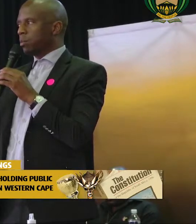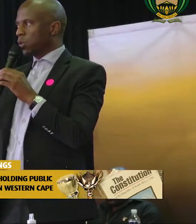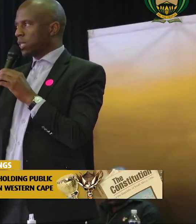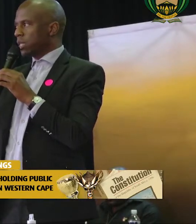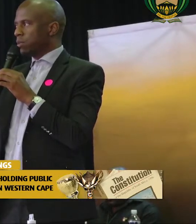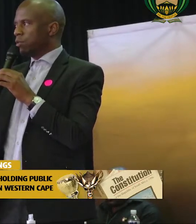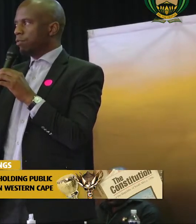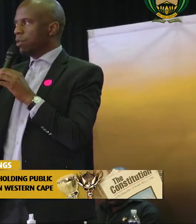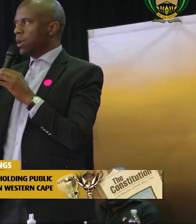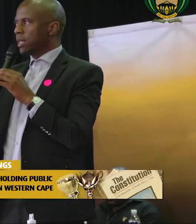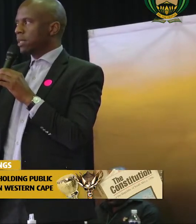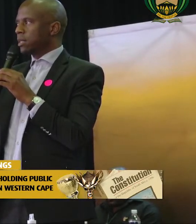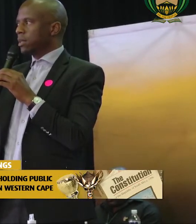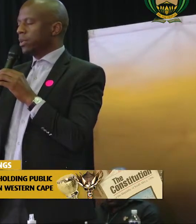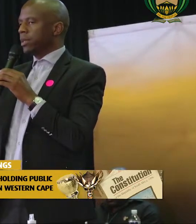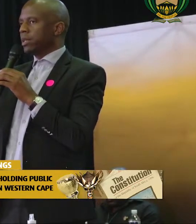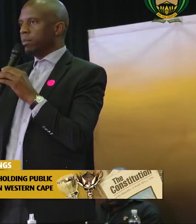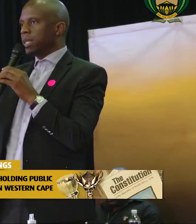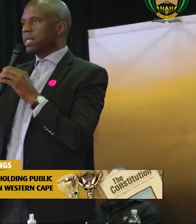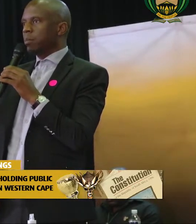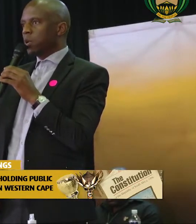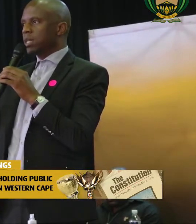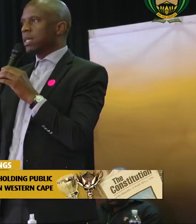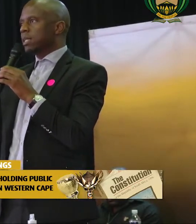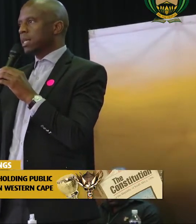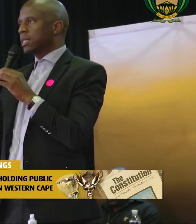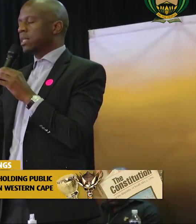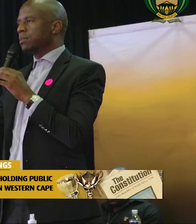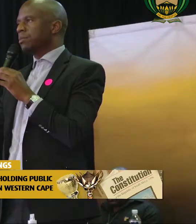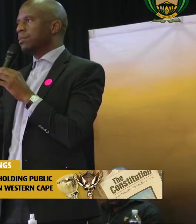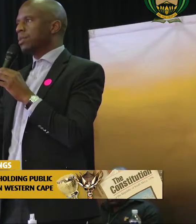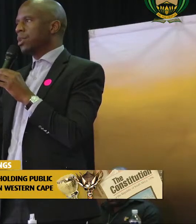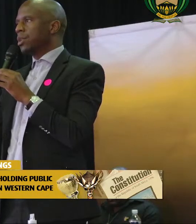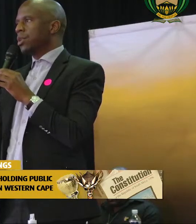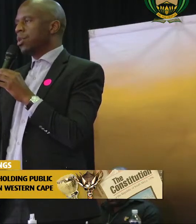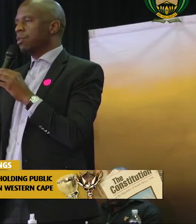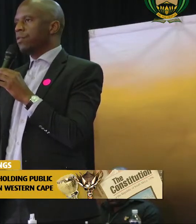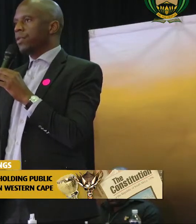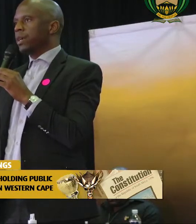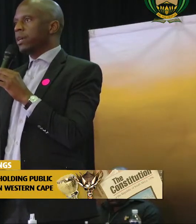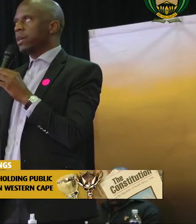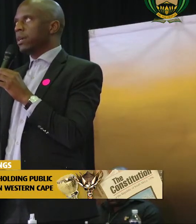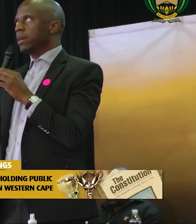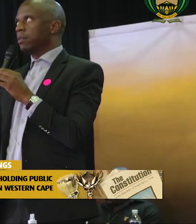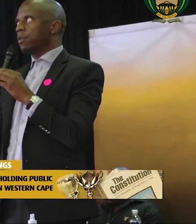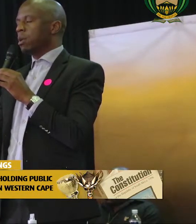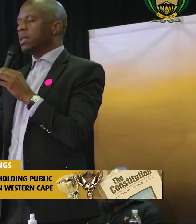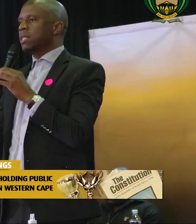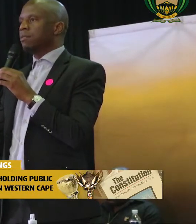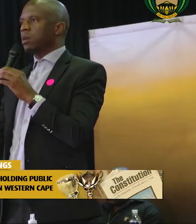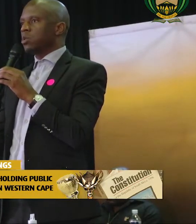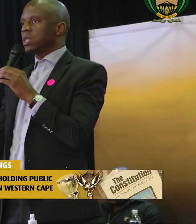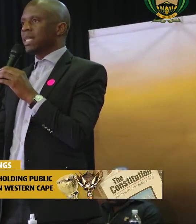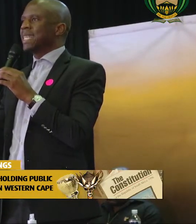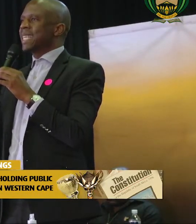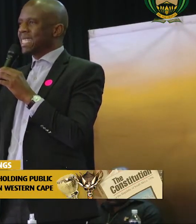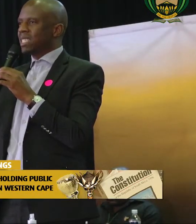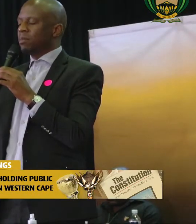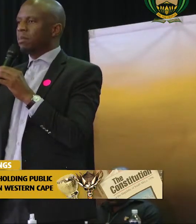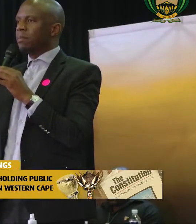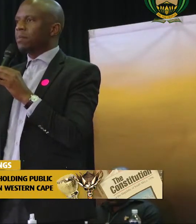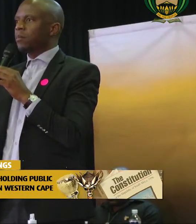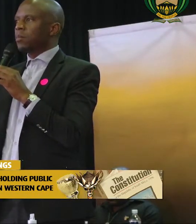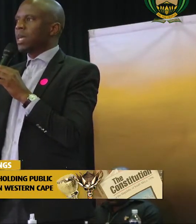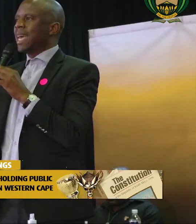outlined the process moving forward. The minister appointed a task team of former Minister Valemusa. That task